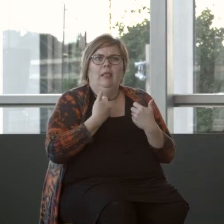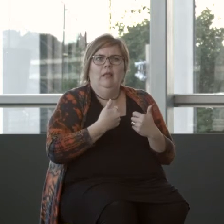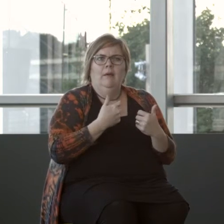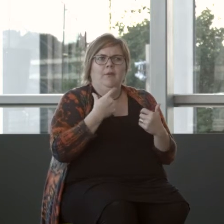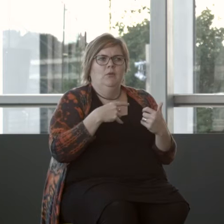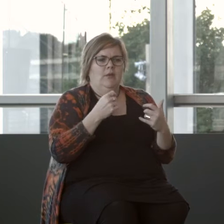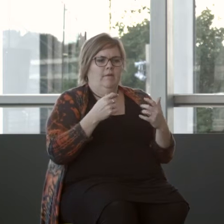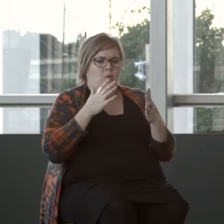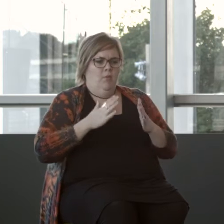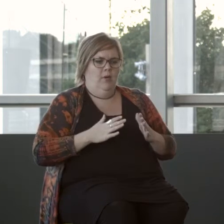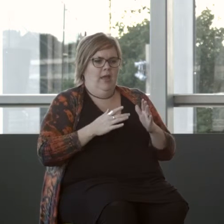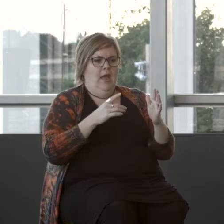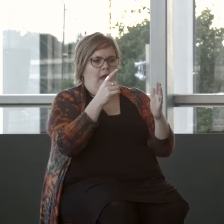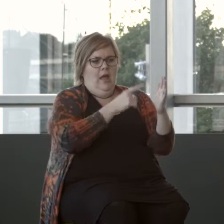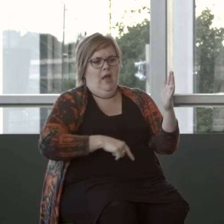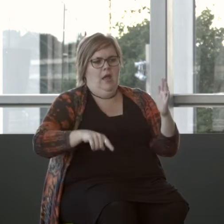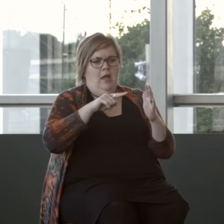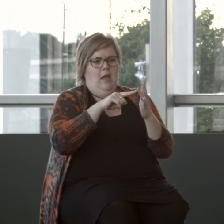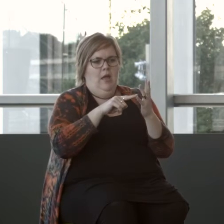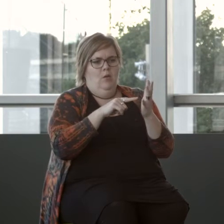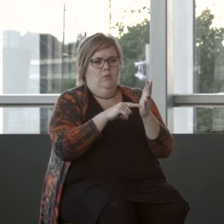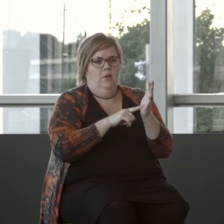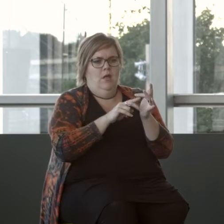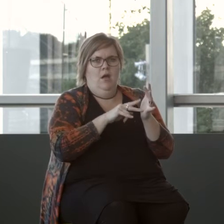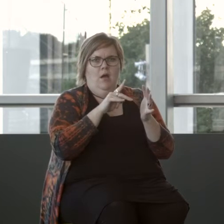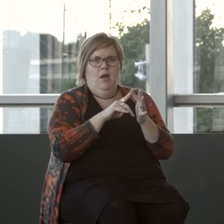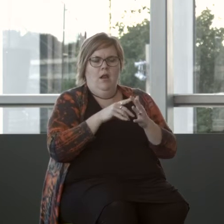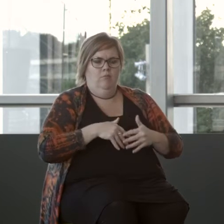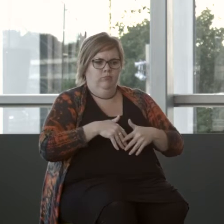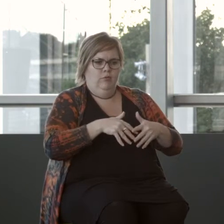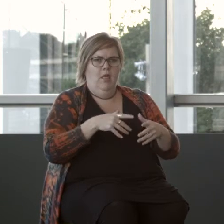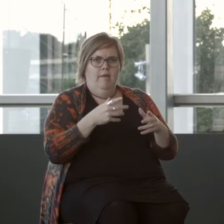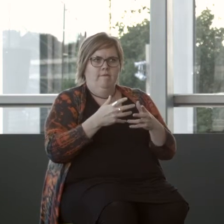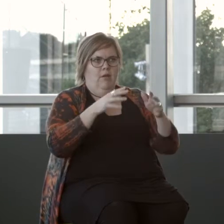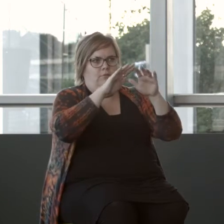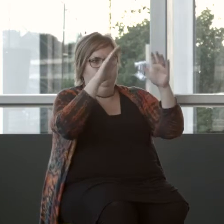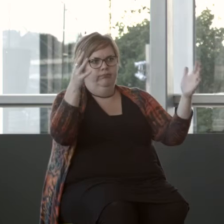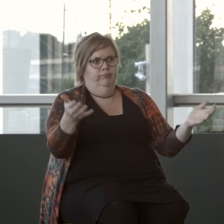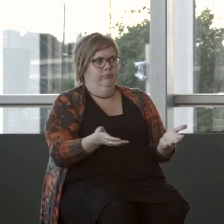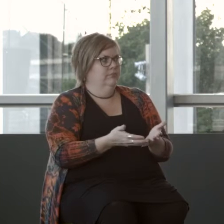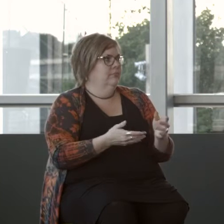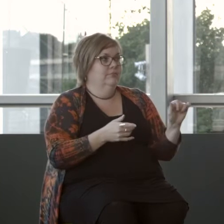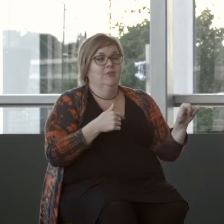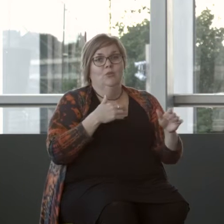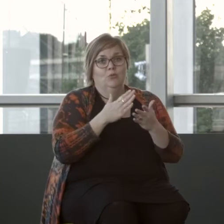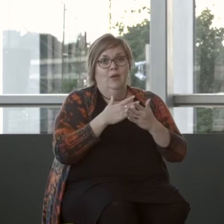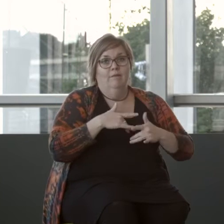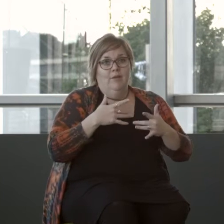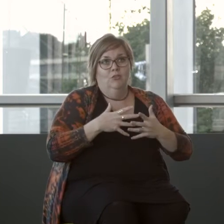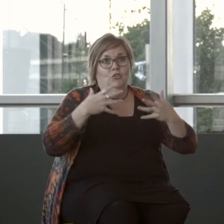of your body, pregnant body, as something gigantic. Mm. And it was gigantic. And you probably